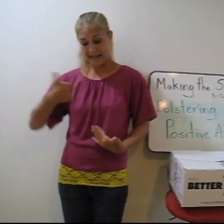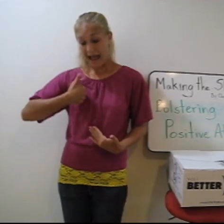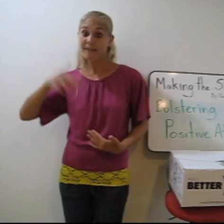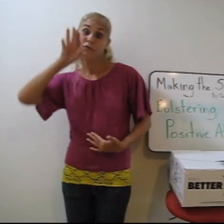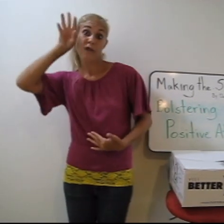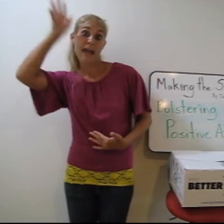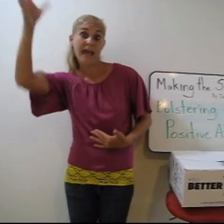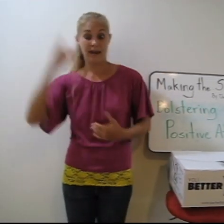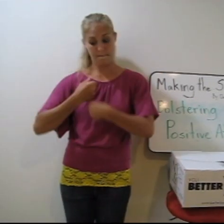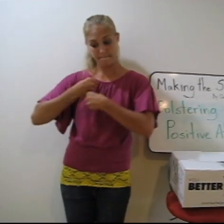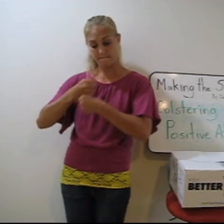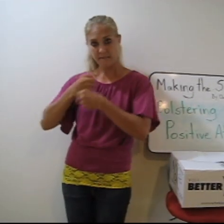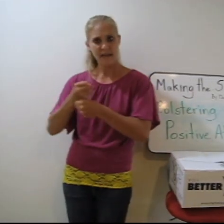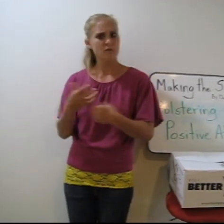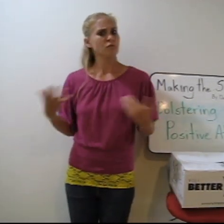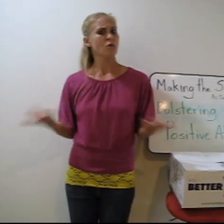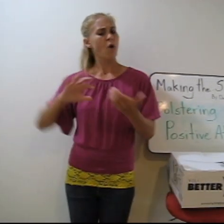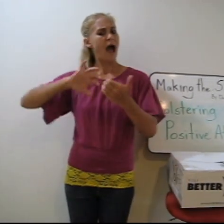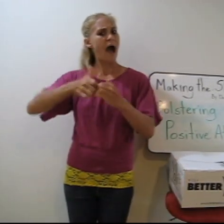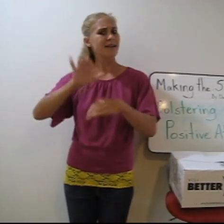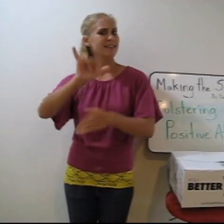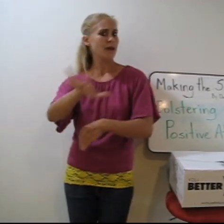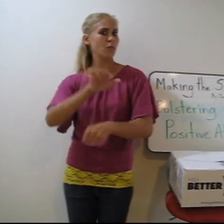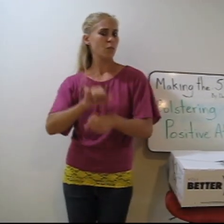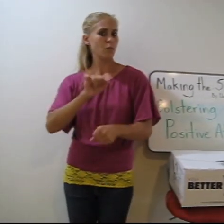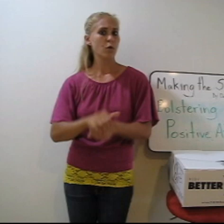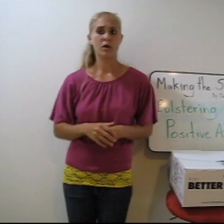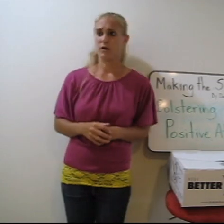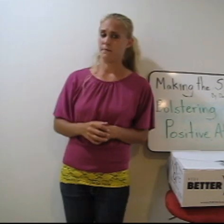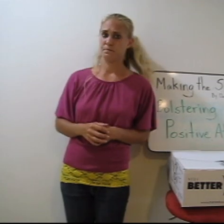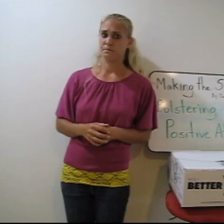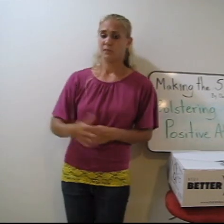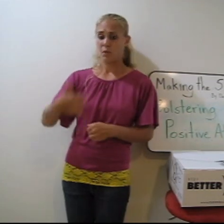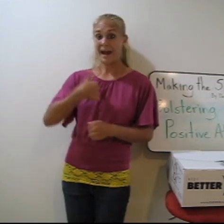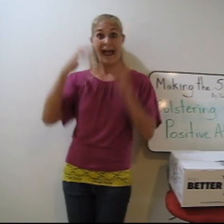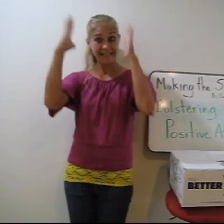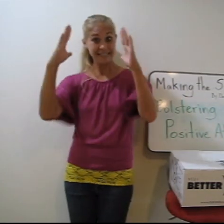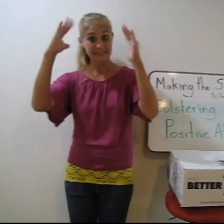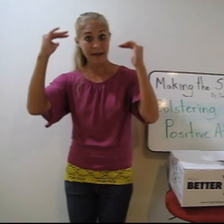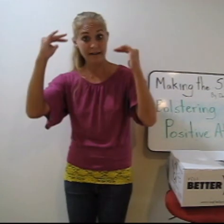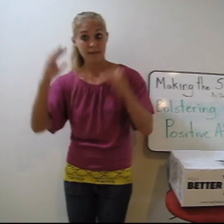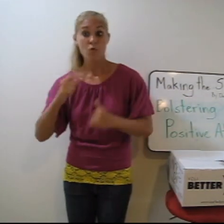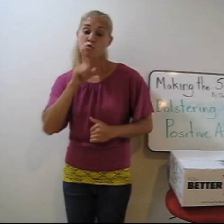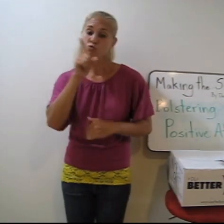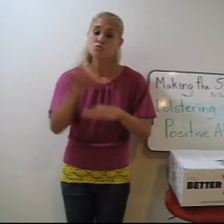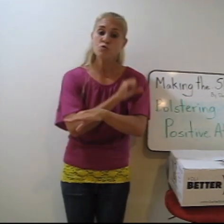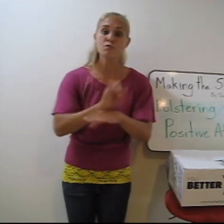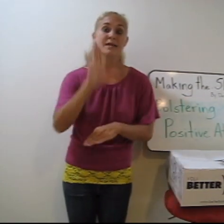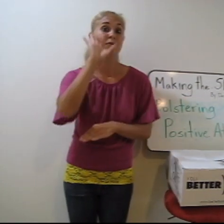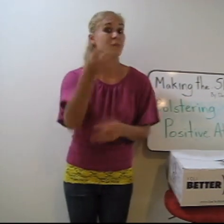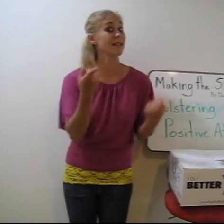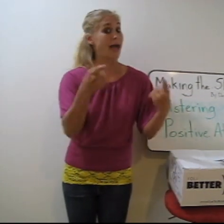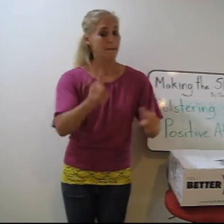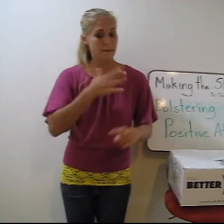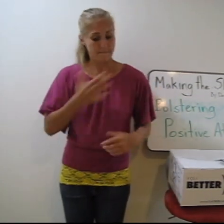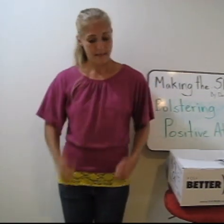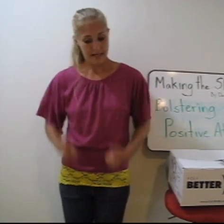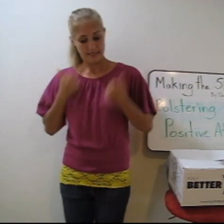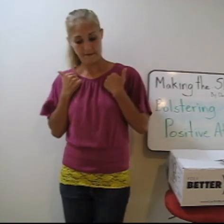your creative process? You create what you expect. I'm sure you've heard the adage, expectation manifests